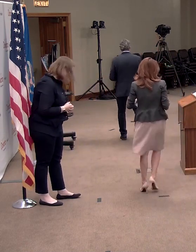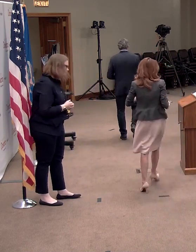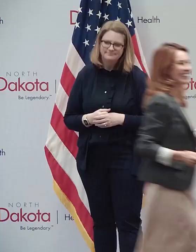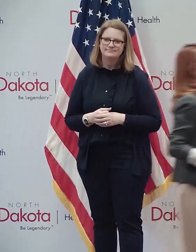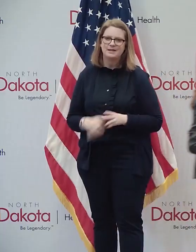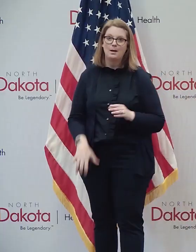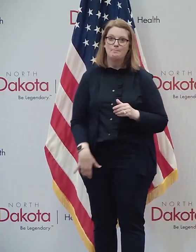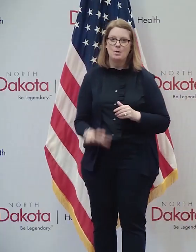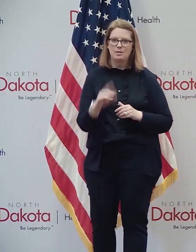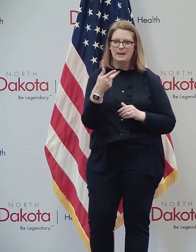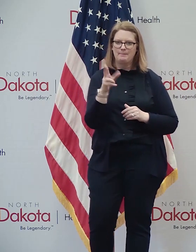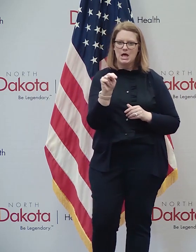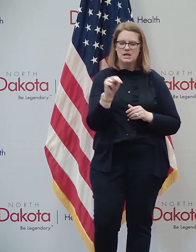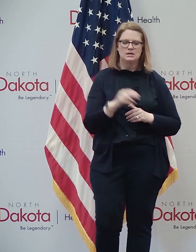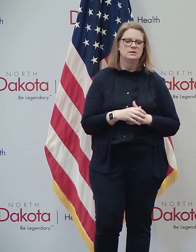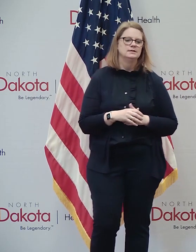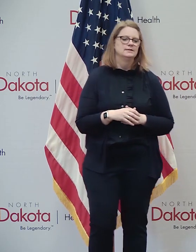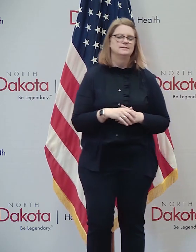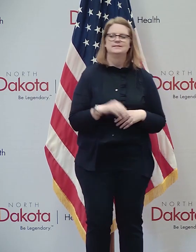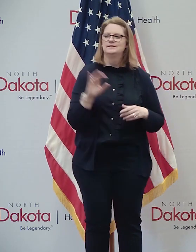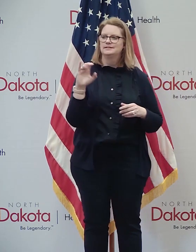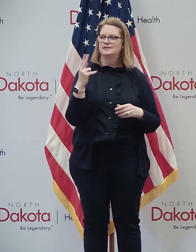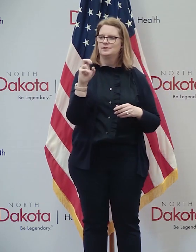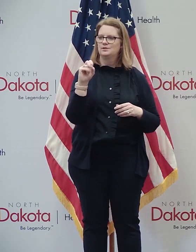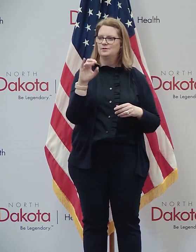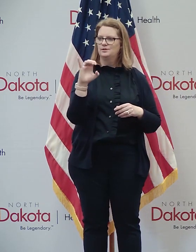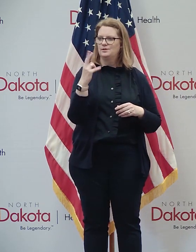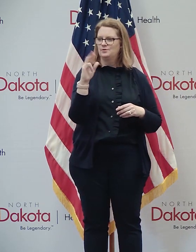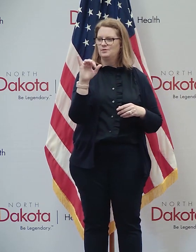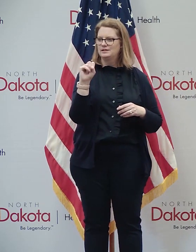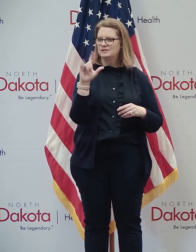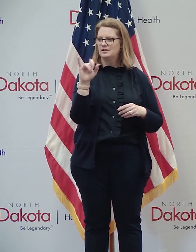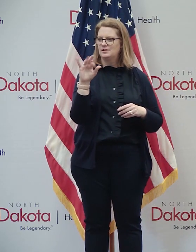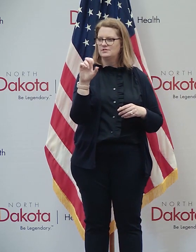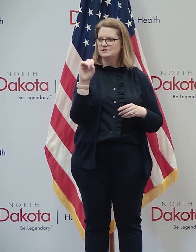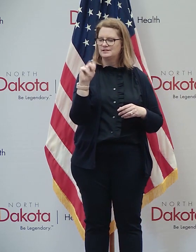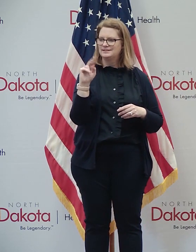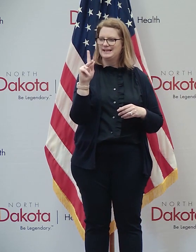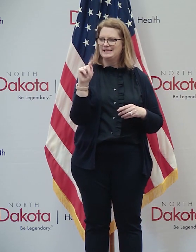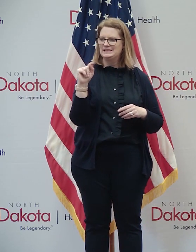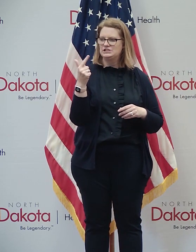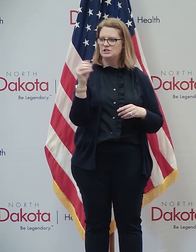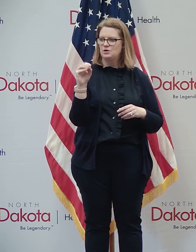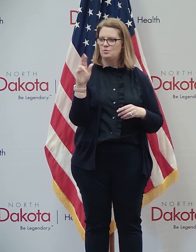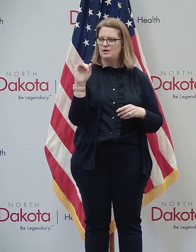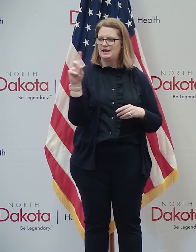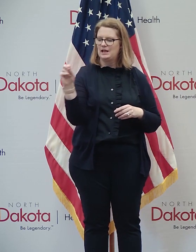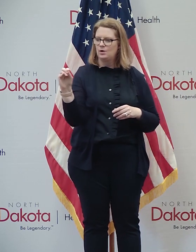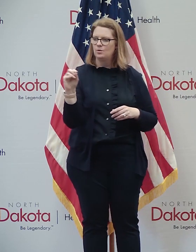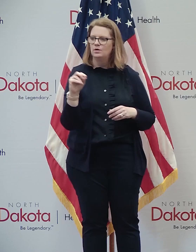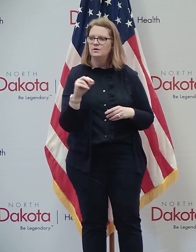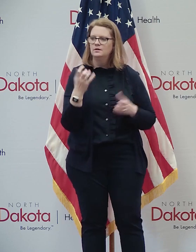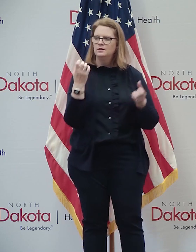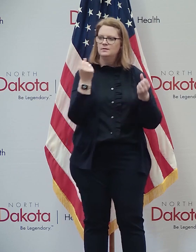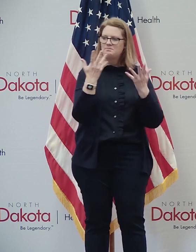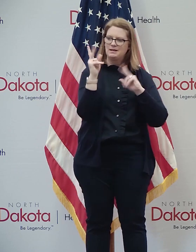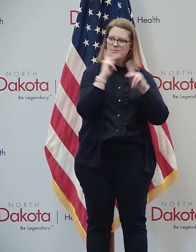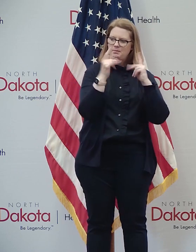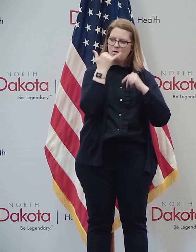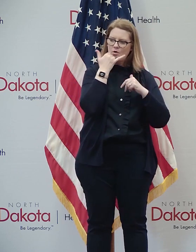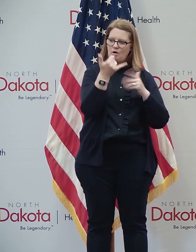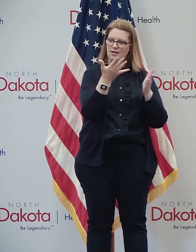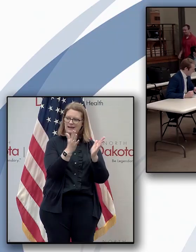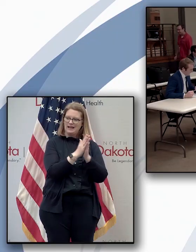But I know this is the time summer leagues are forming, right? So for the bowling alley, so we want to get those open. We'll spare you. Very good. Thank you, Dave.